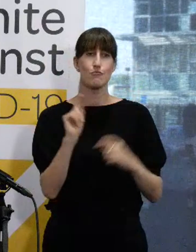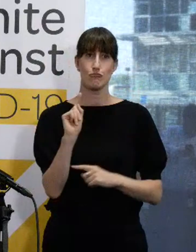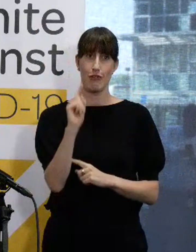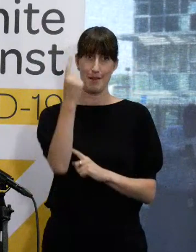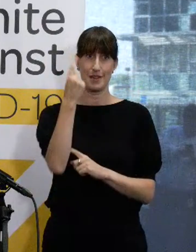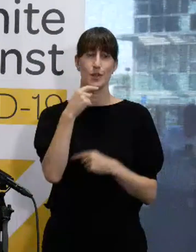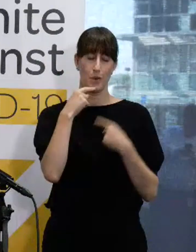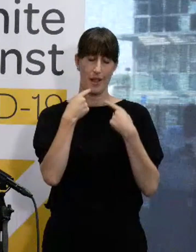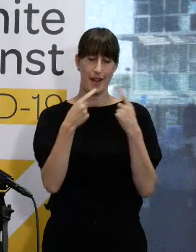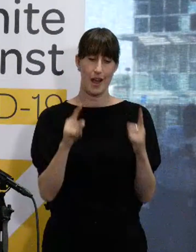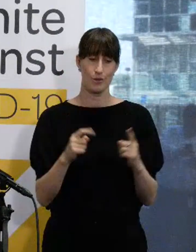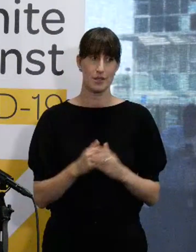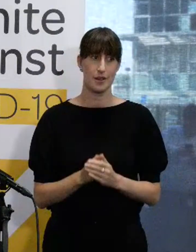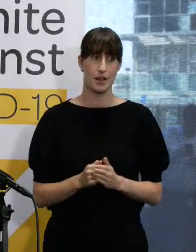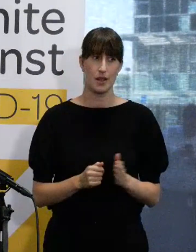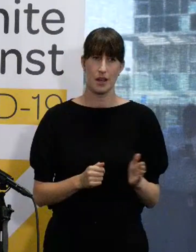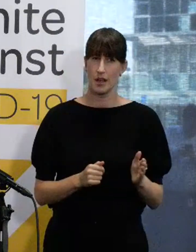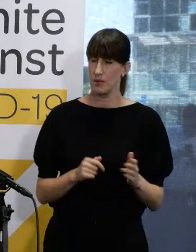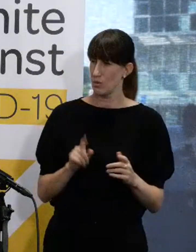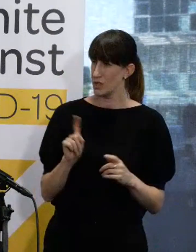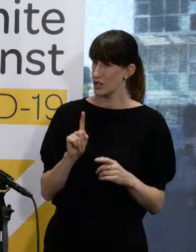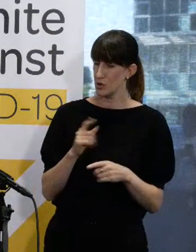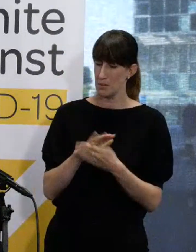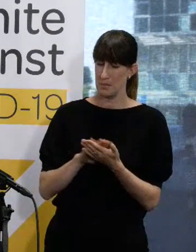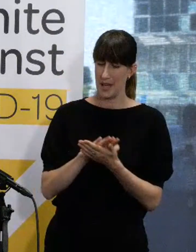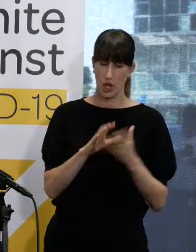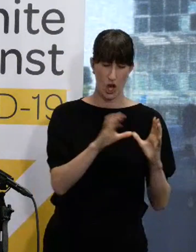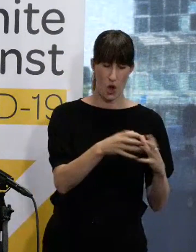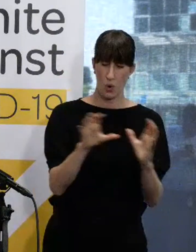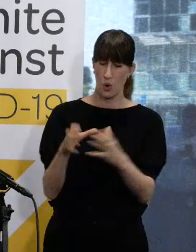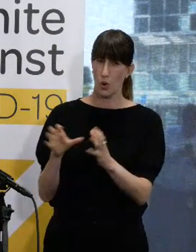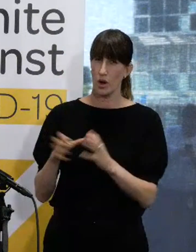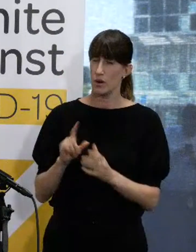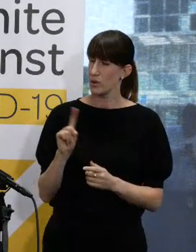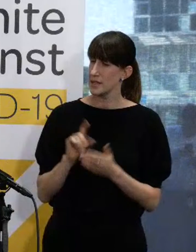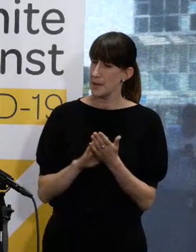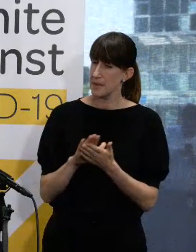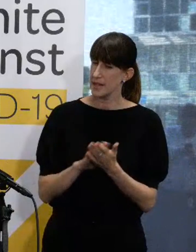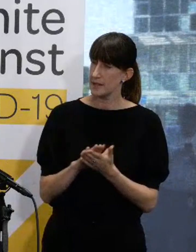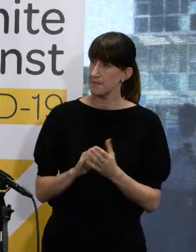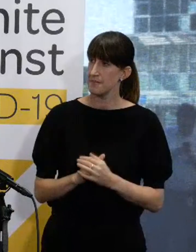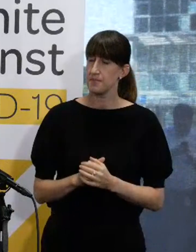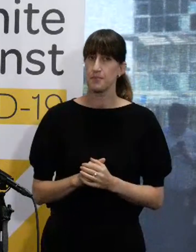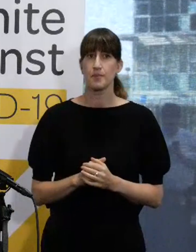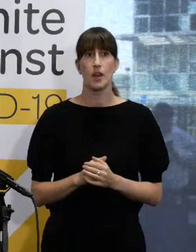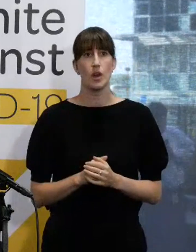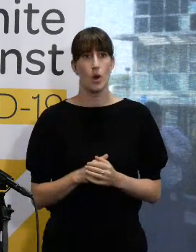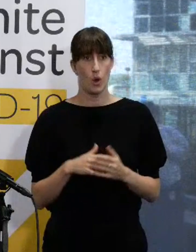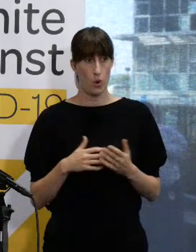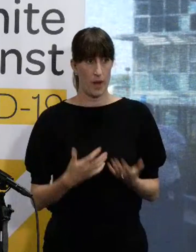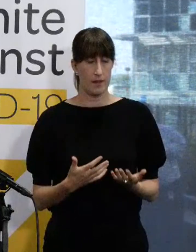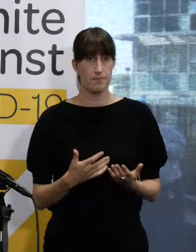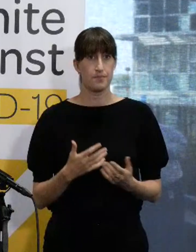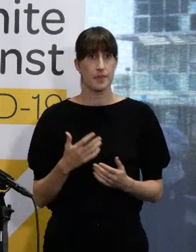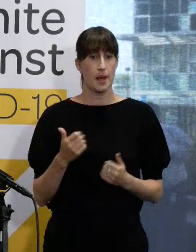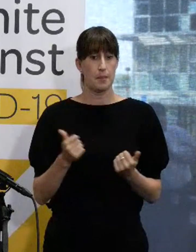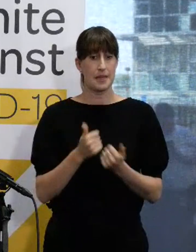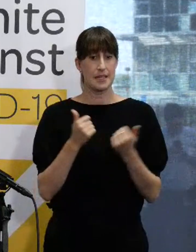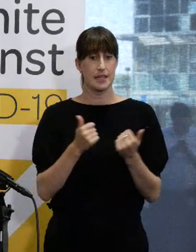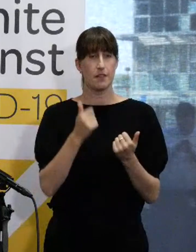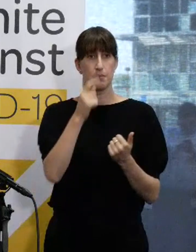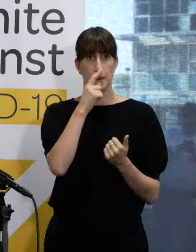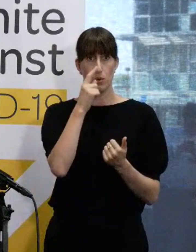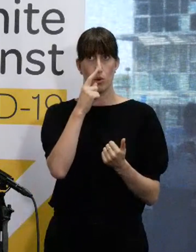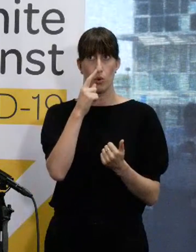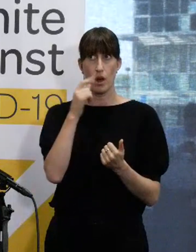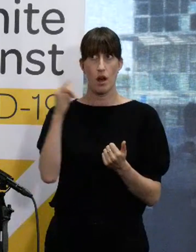that. What do you mean by the cohorting that you were just talking about? We're seeing all these flights, all these cases are arriving on